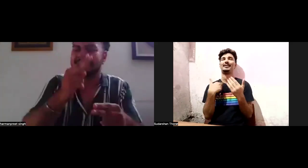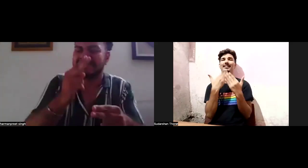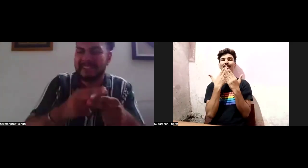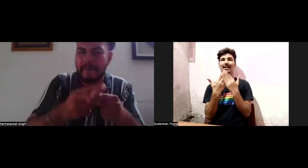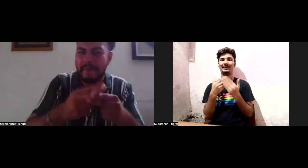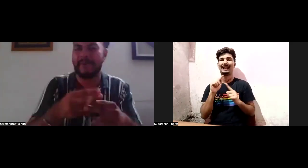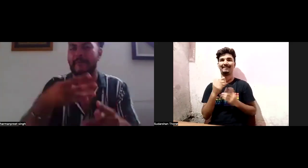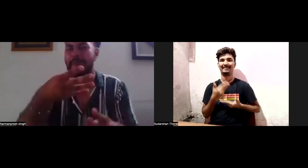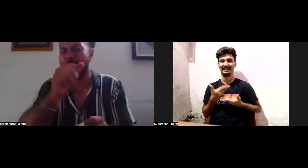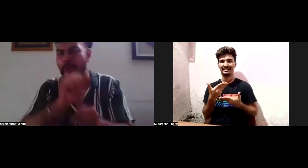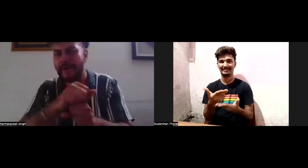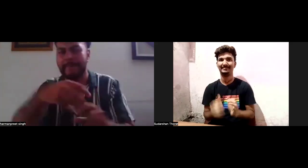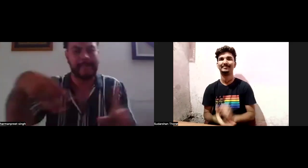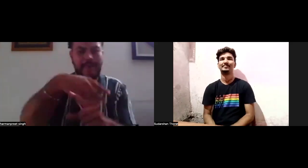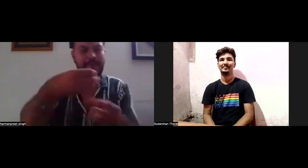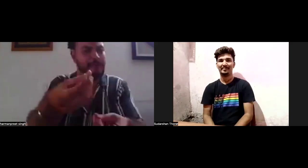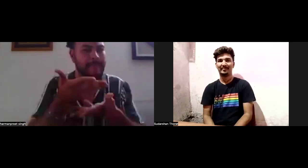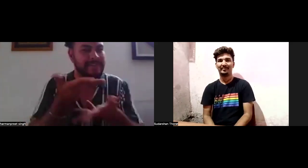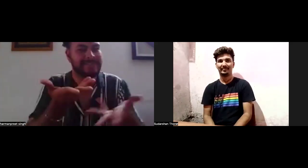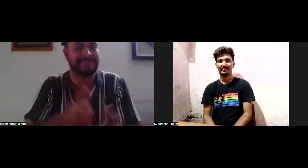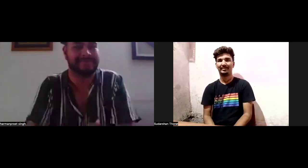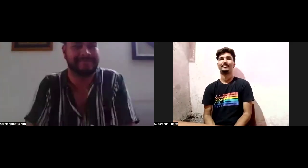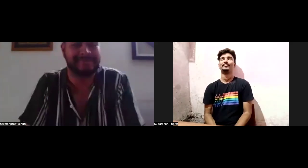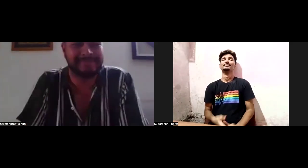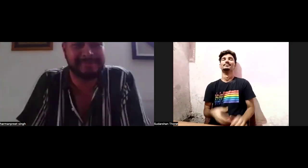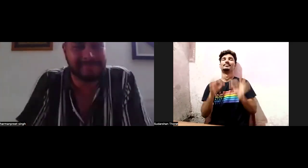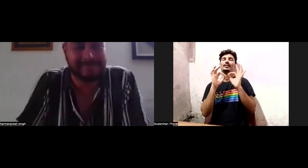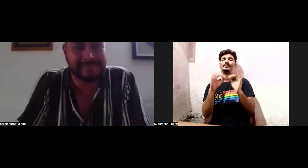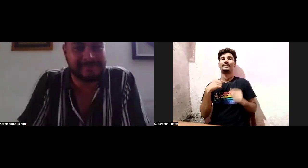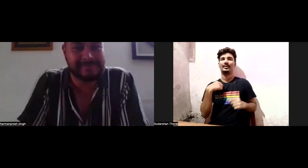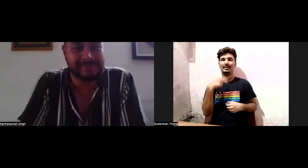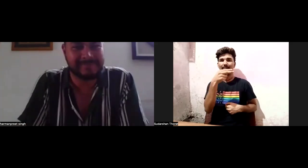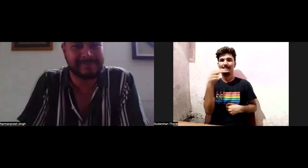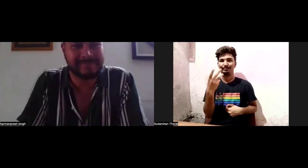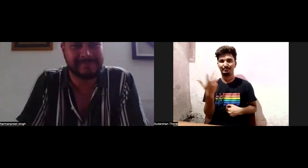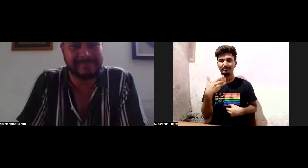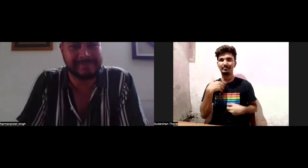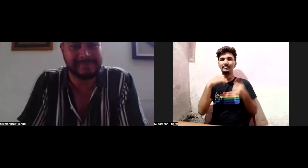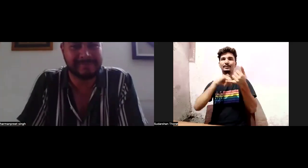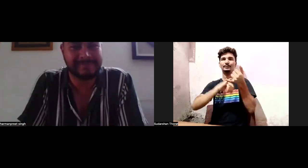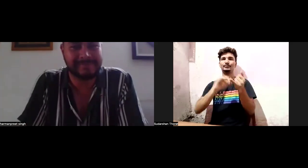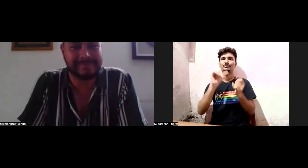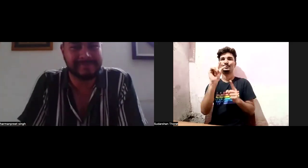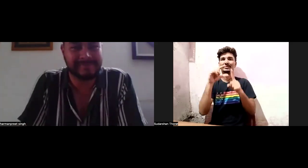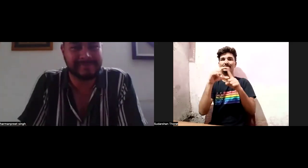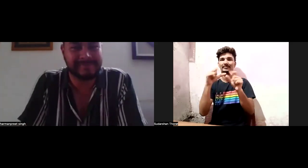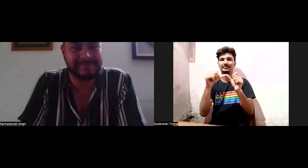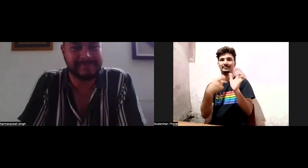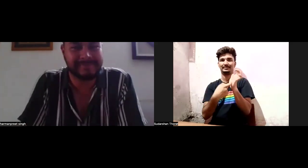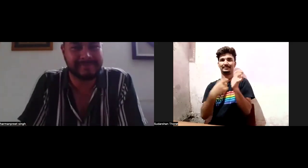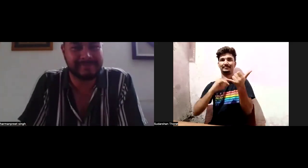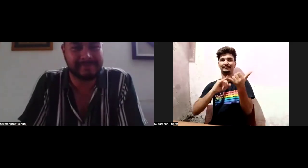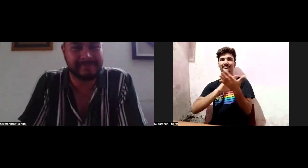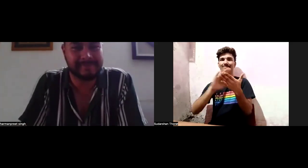you so much for being here. Likewise, thank you for having me here. So could you please share your background? My name